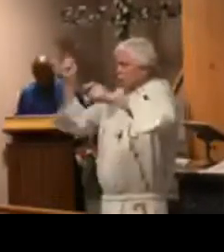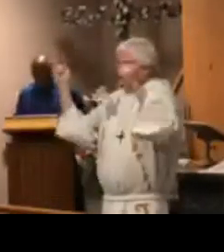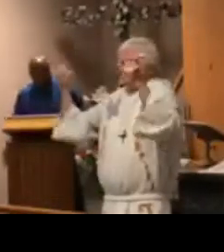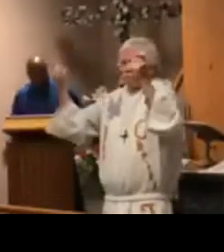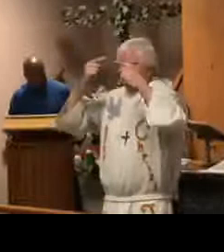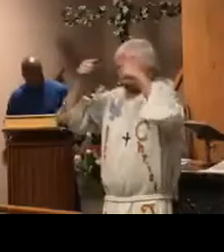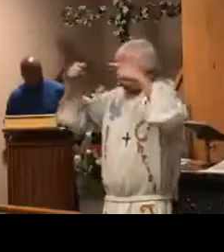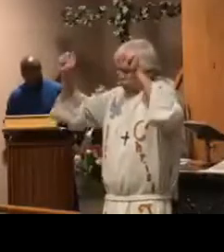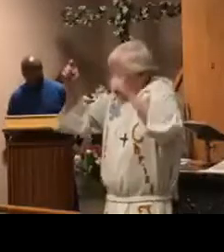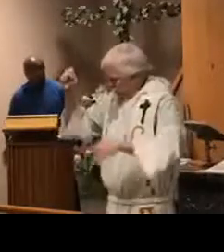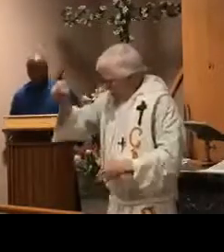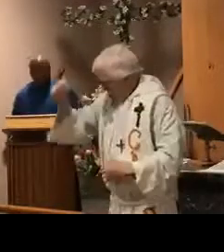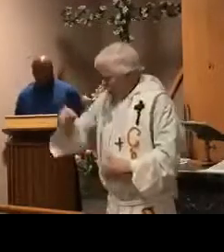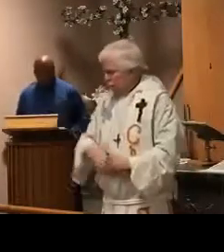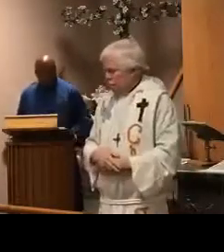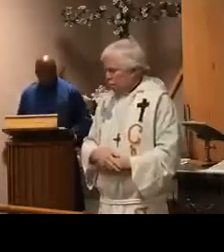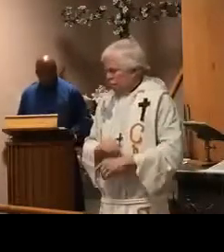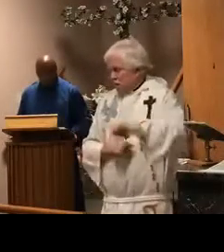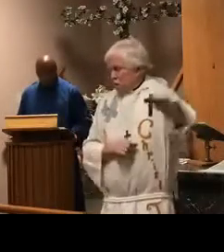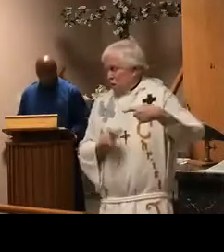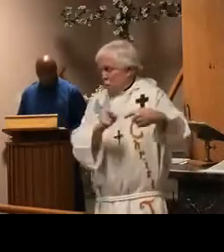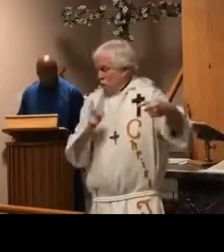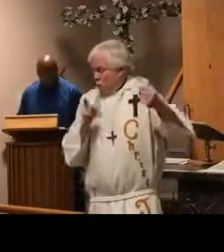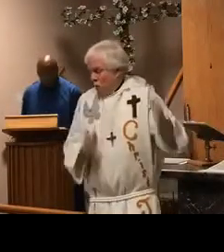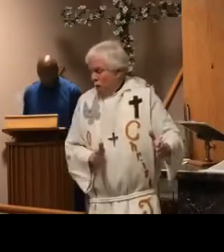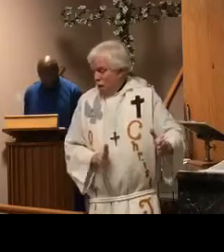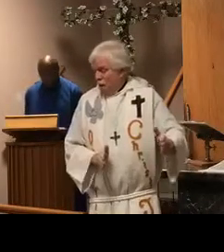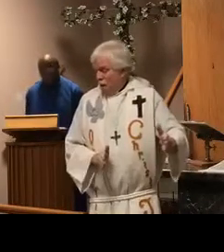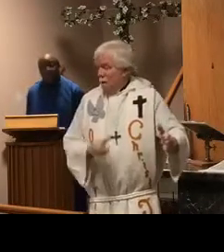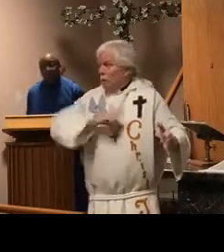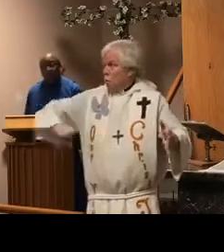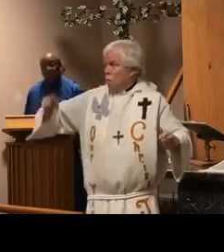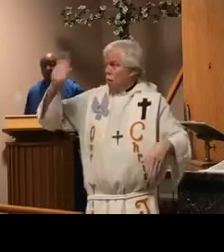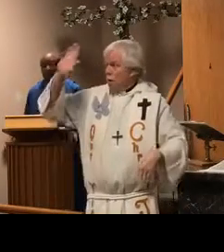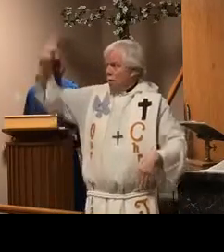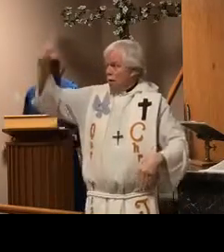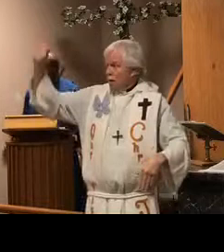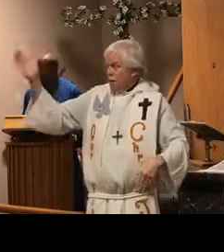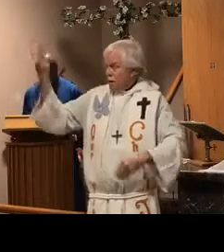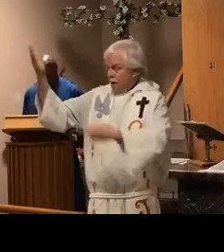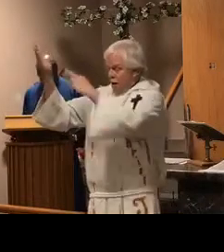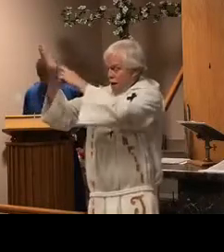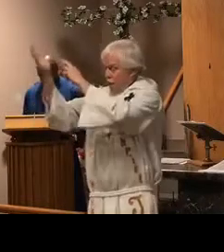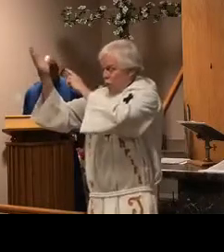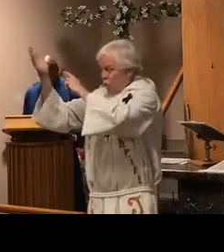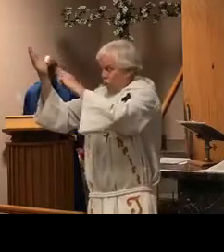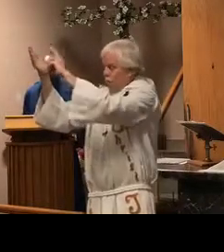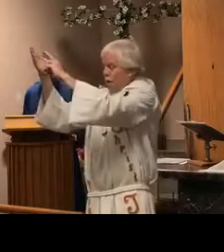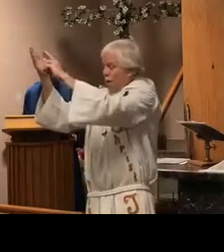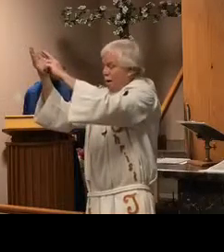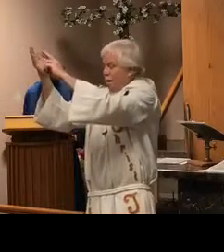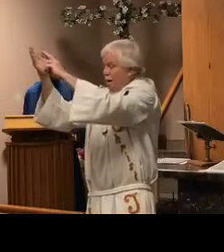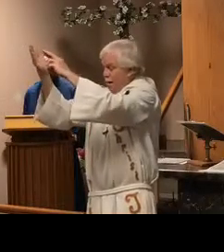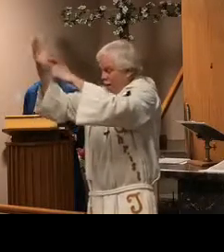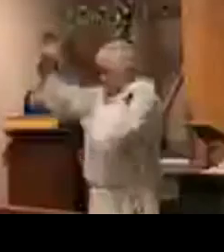And Lord, with your right hand, you have destroyed the enemy, and we see them no more.